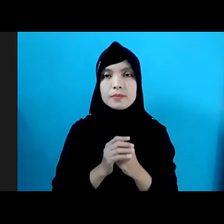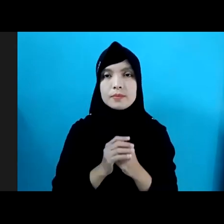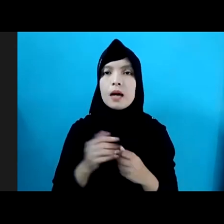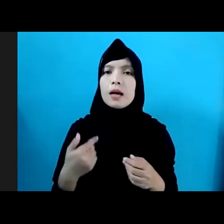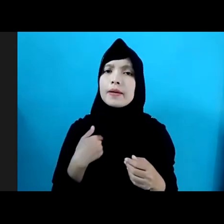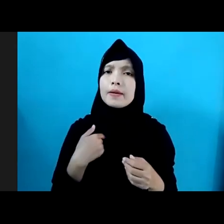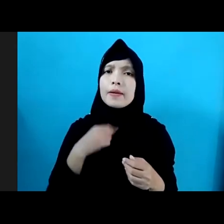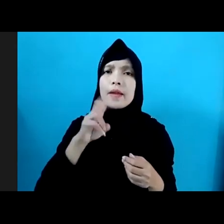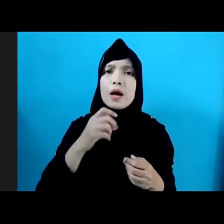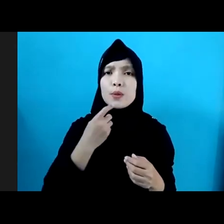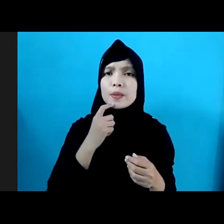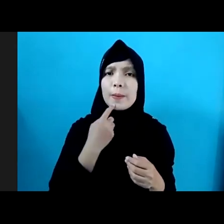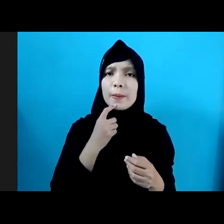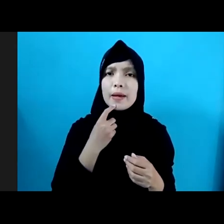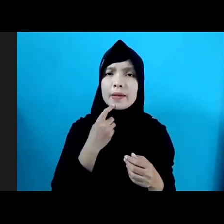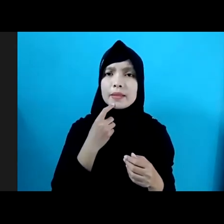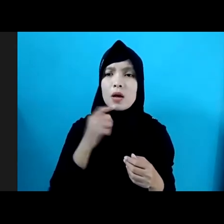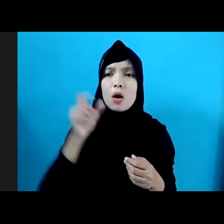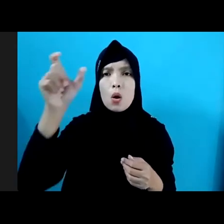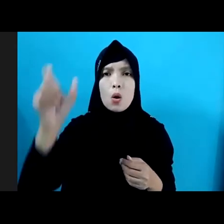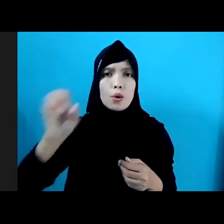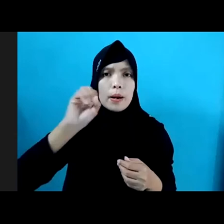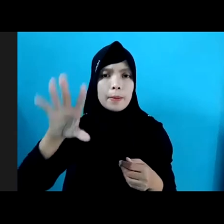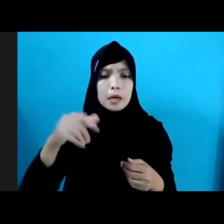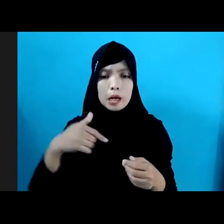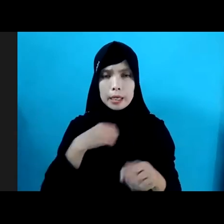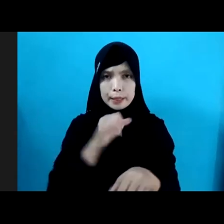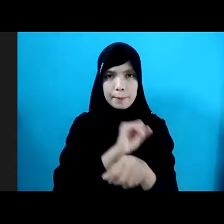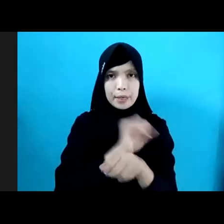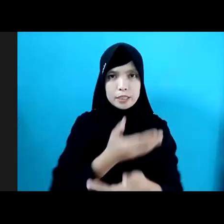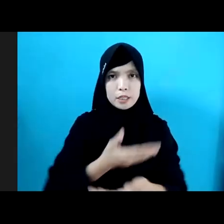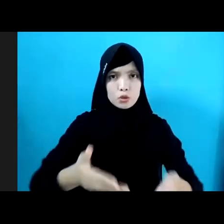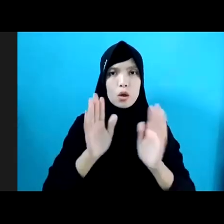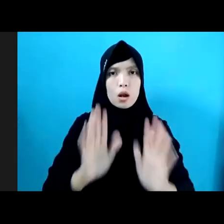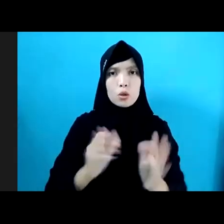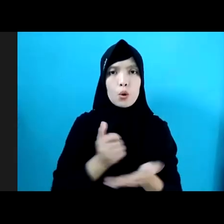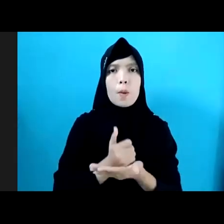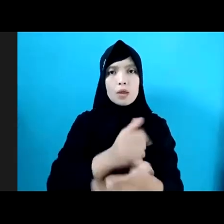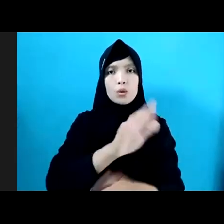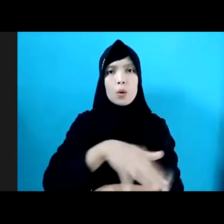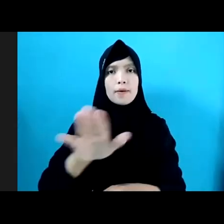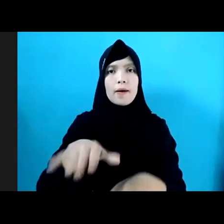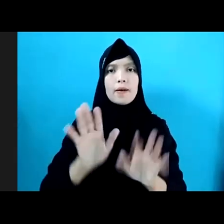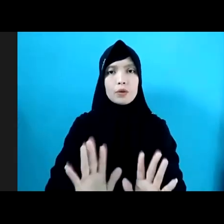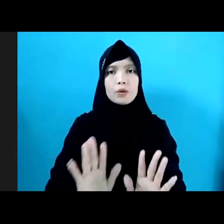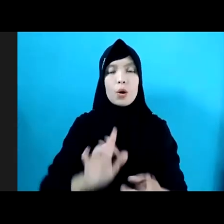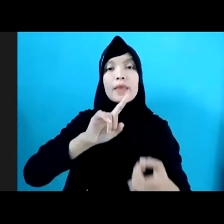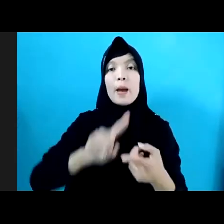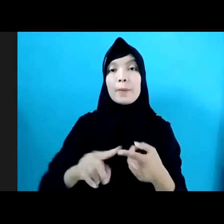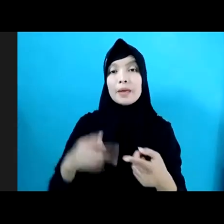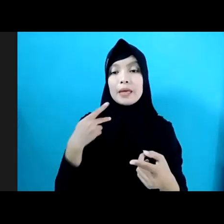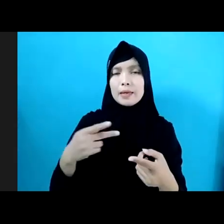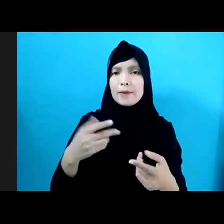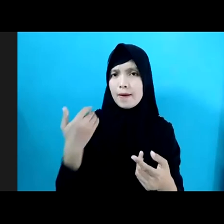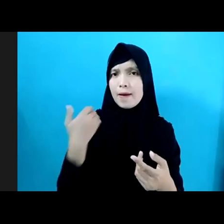But We Do Have The Skills To Understand And Know How To Keep Children Safe We We Know What The Risks To